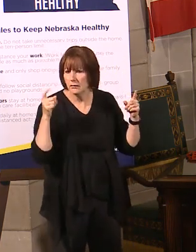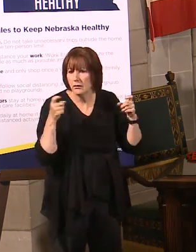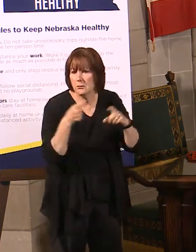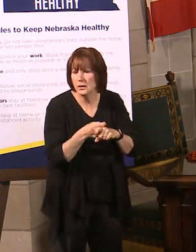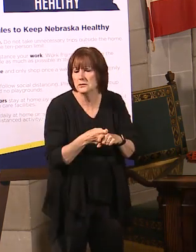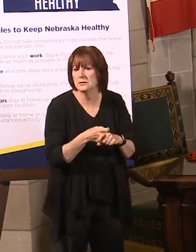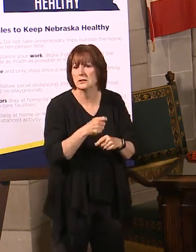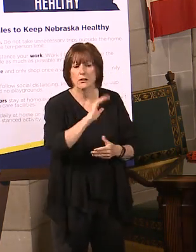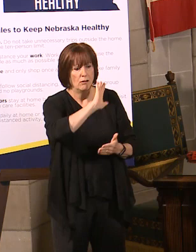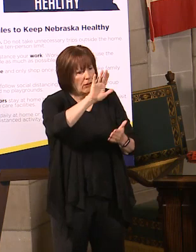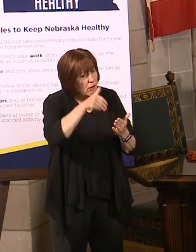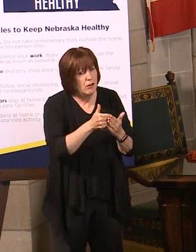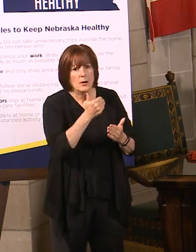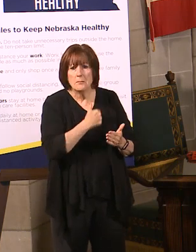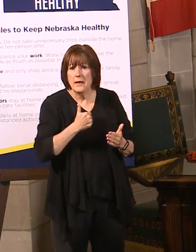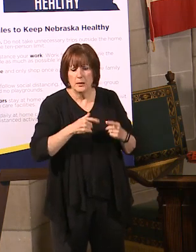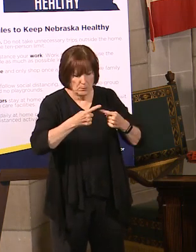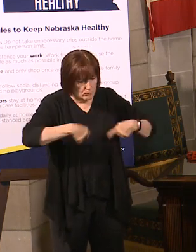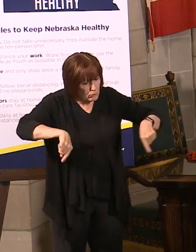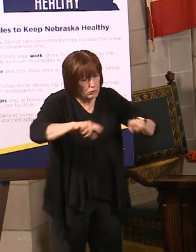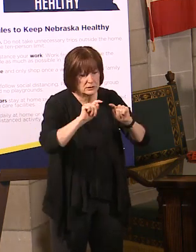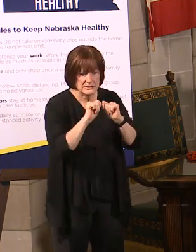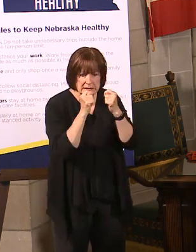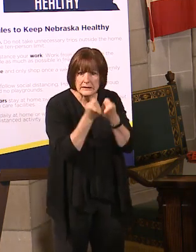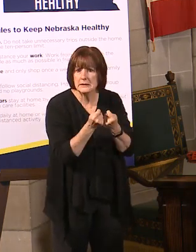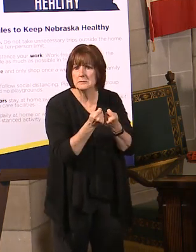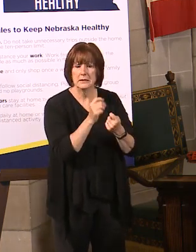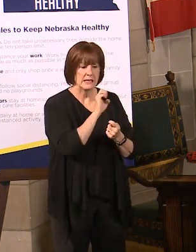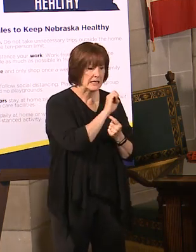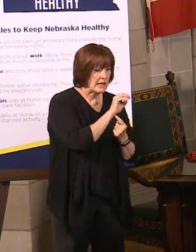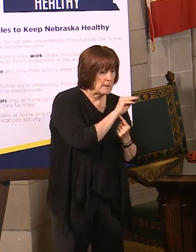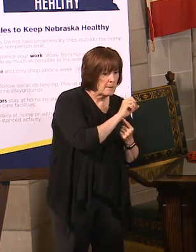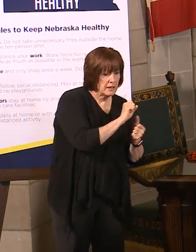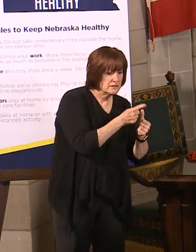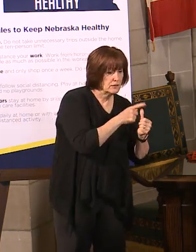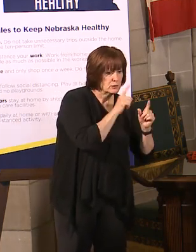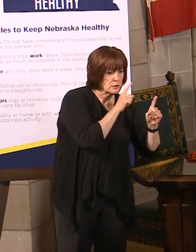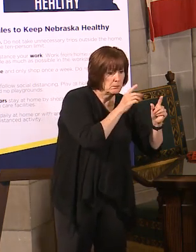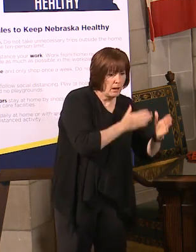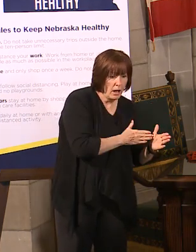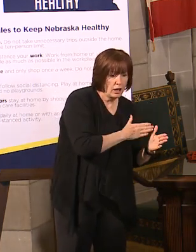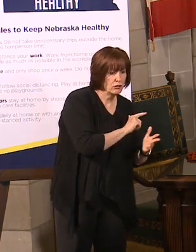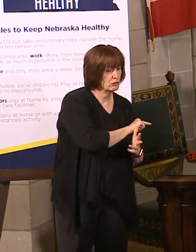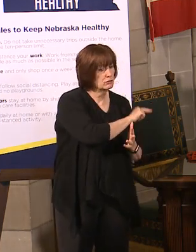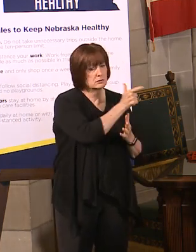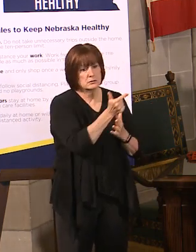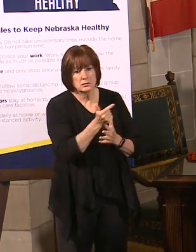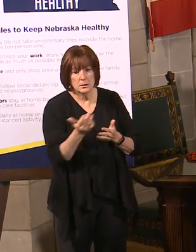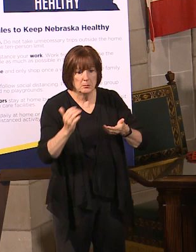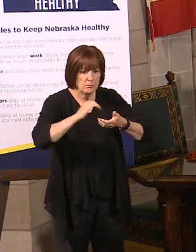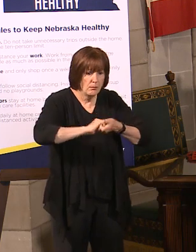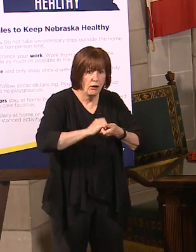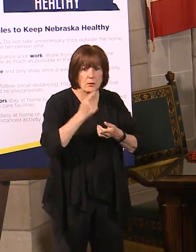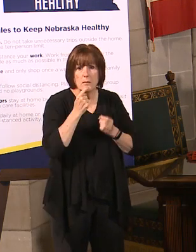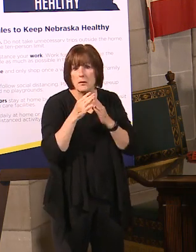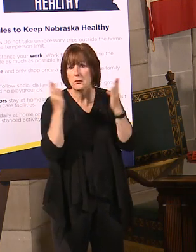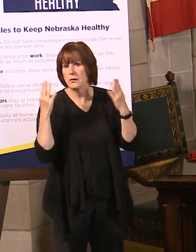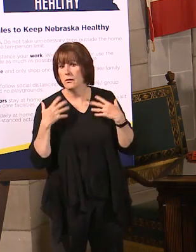all members of the healthcare team, from our EMS first responders, our partners in public